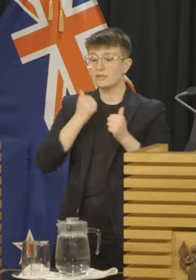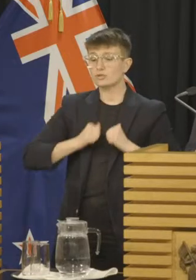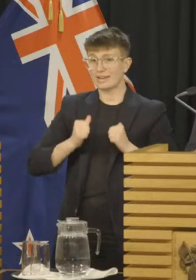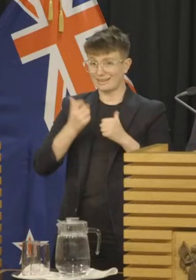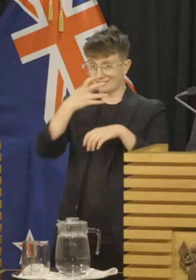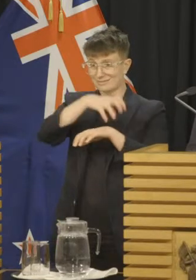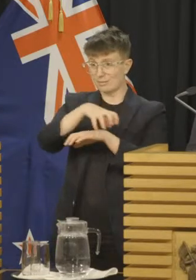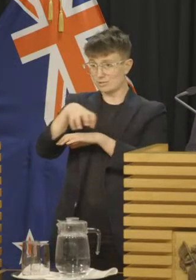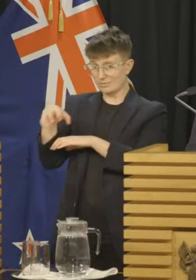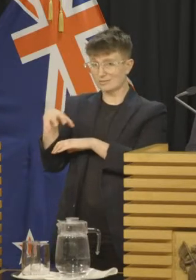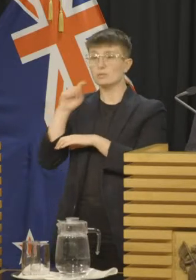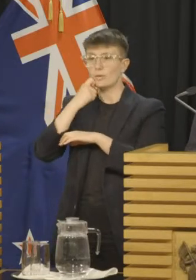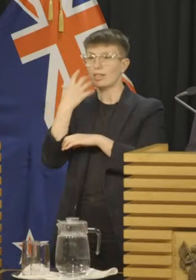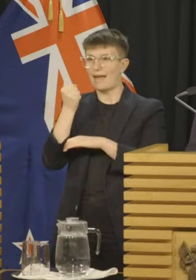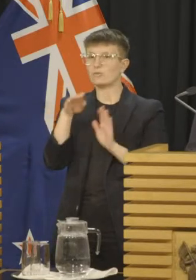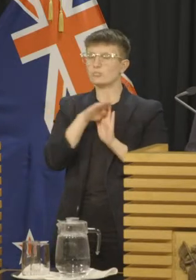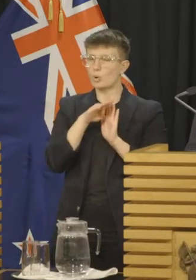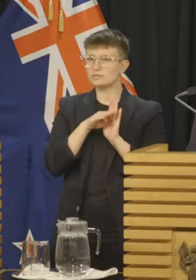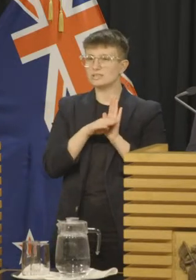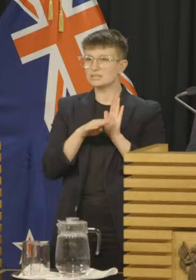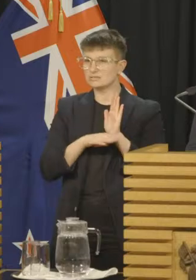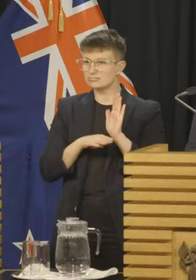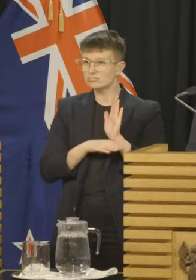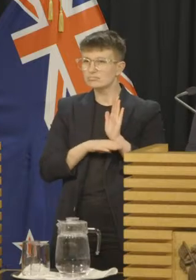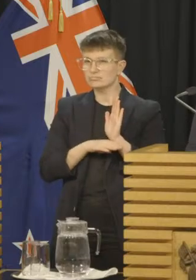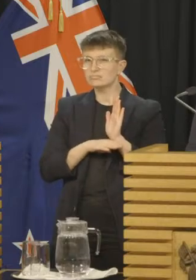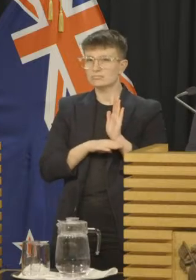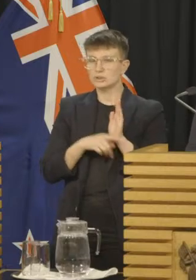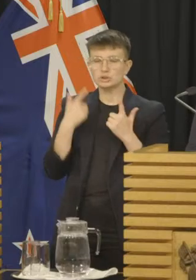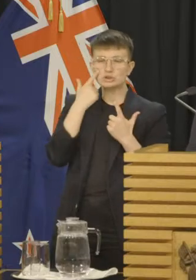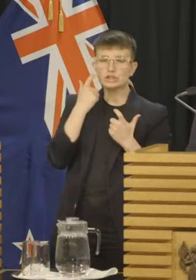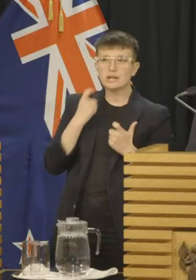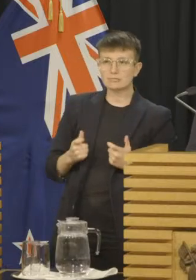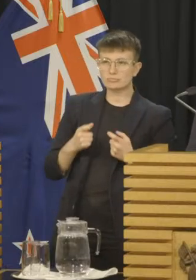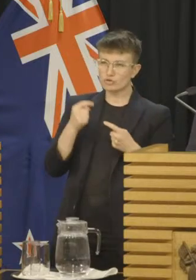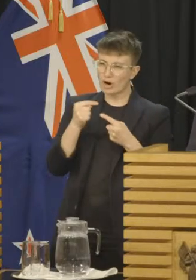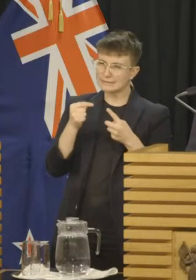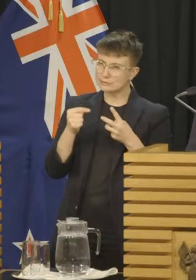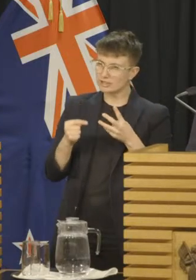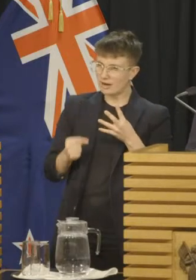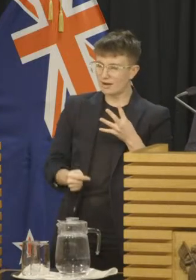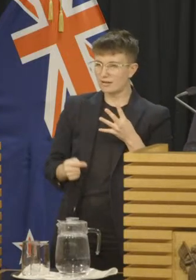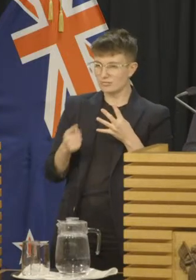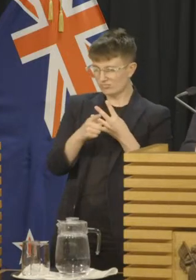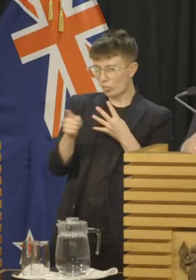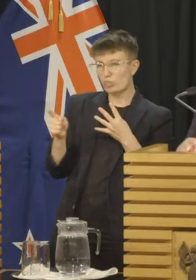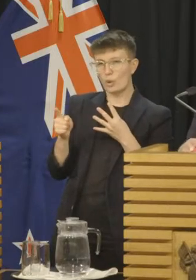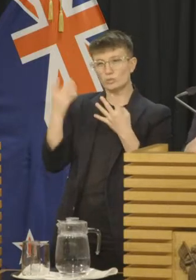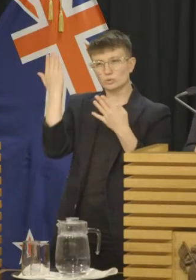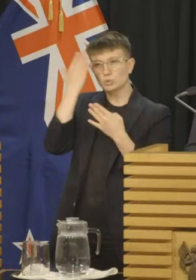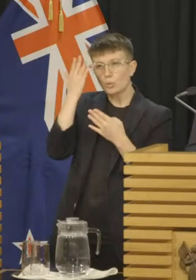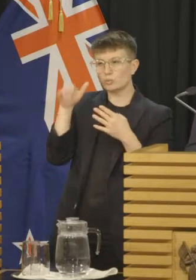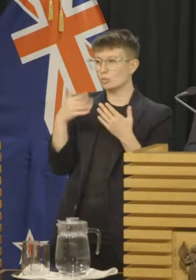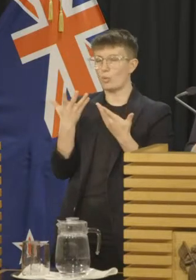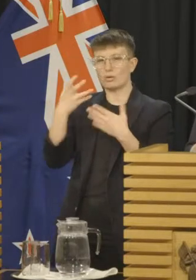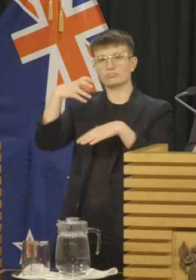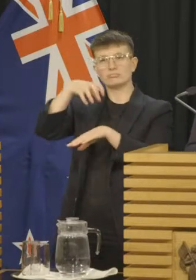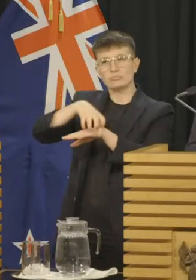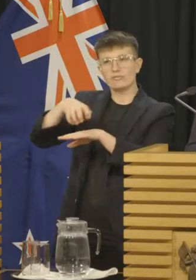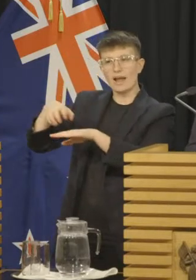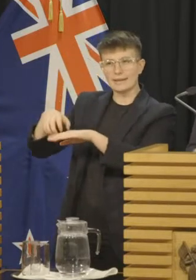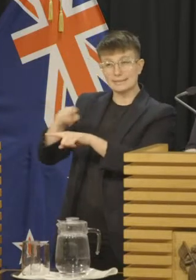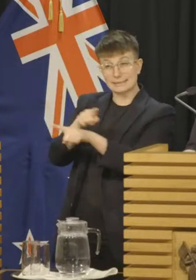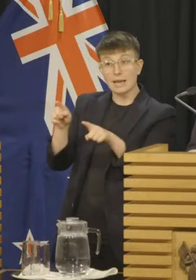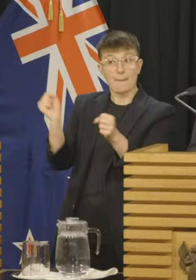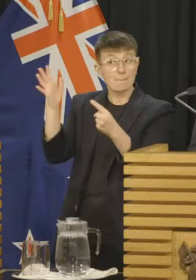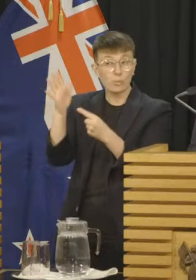out a criteria that includes, for example, those that will be strategically important to our recovery, and making sure that